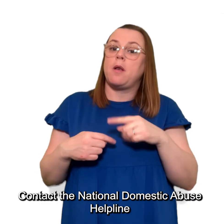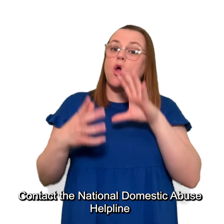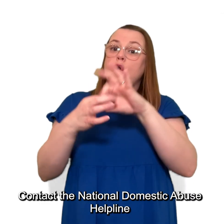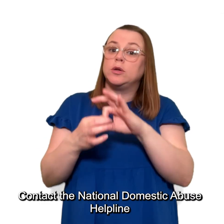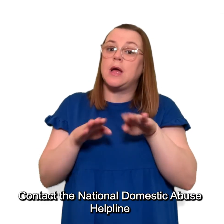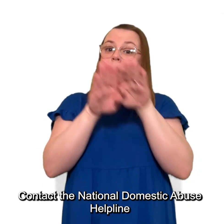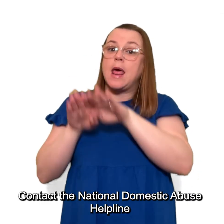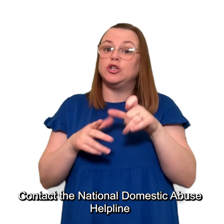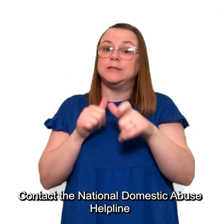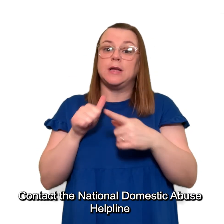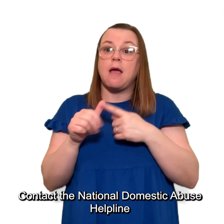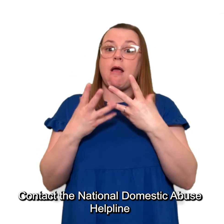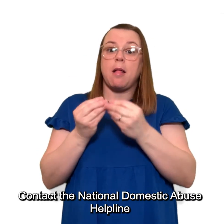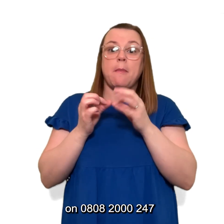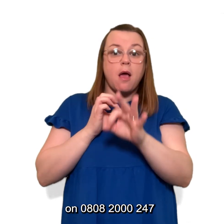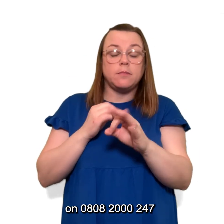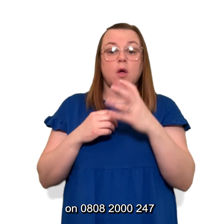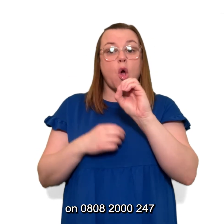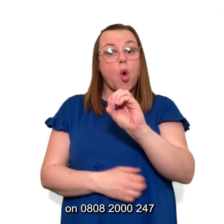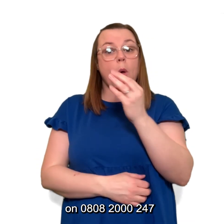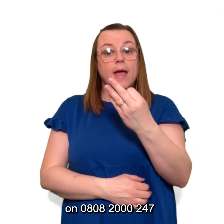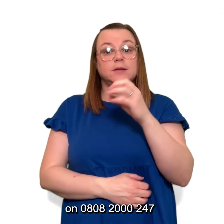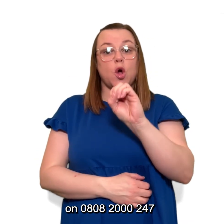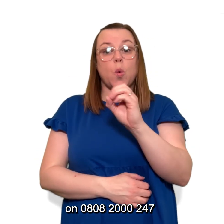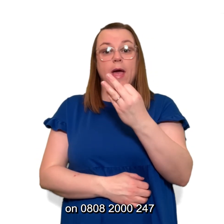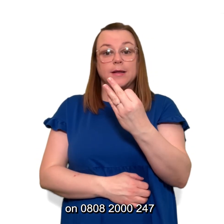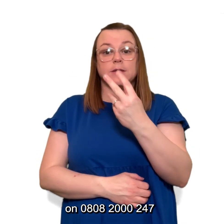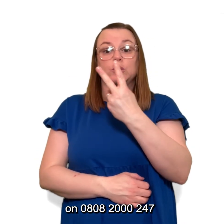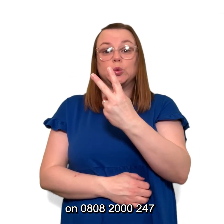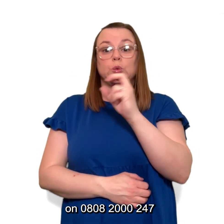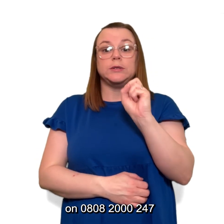Contact the National Domestic Abuse Helpline on 0808